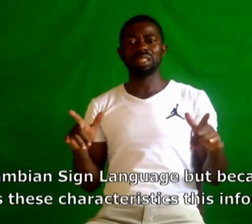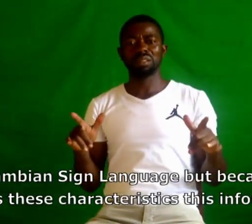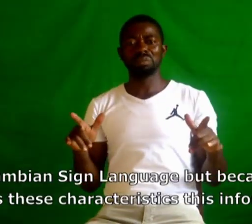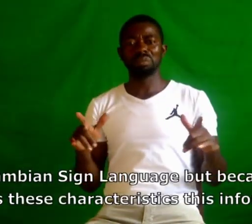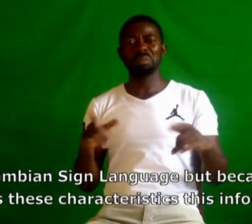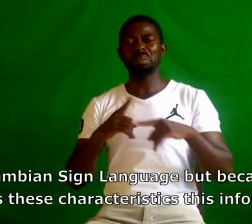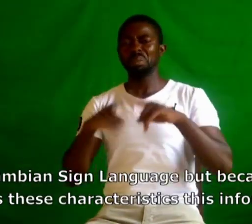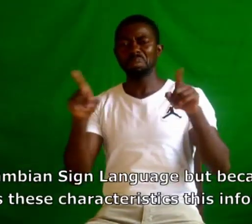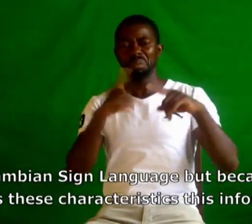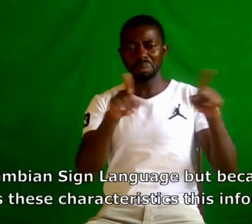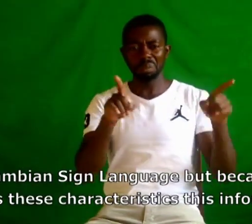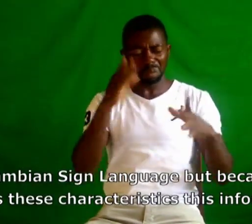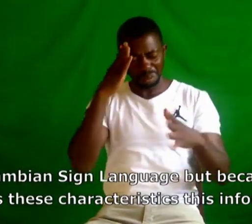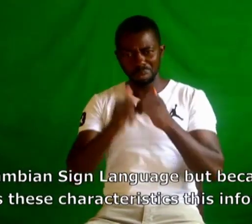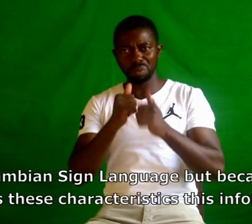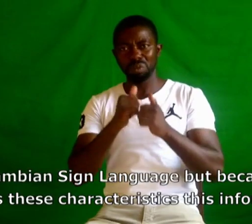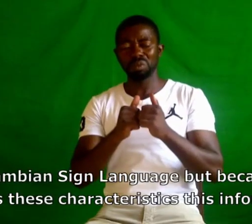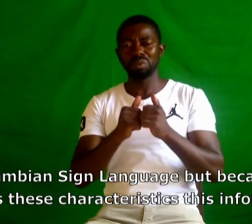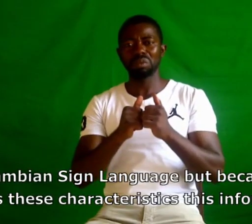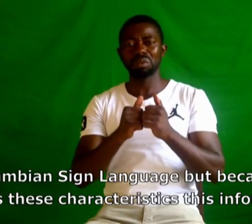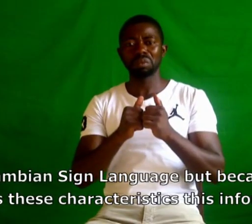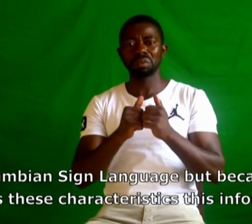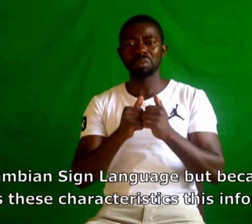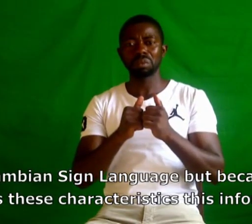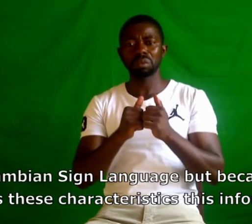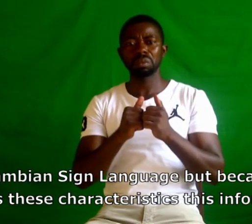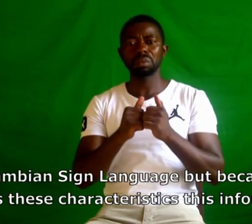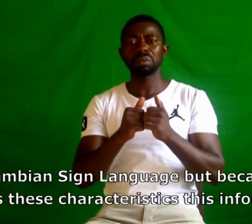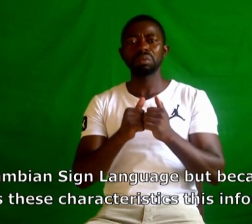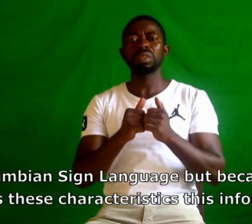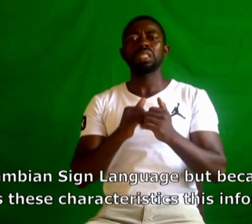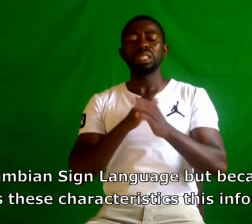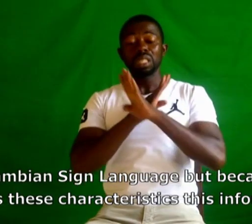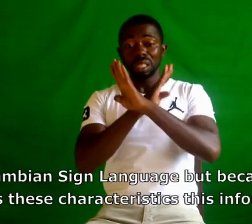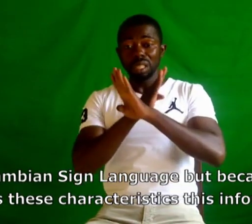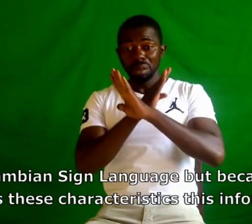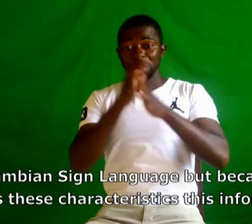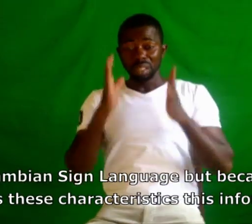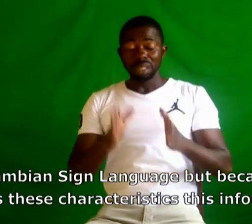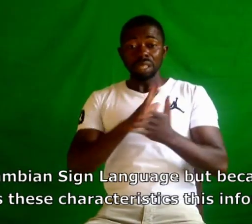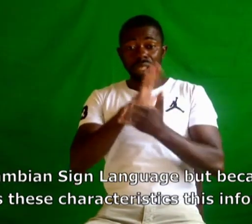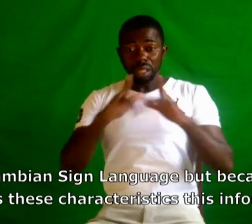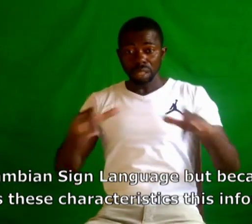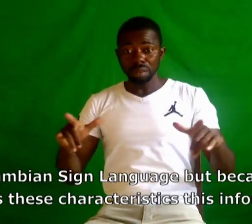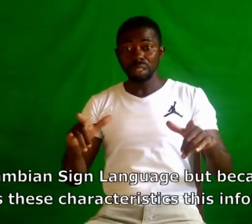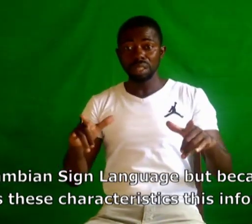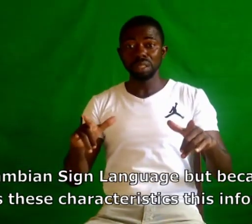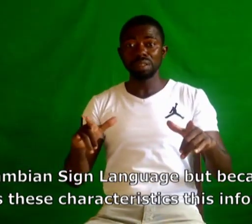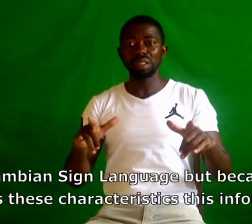to Zambian Sign Language, but because it uses these characteristics,